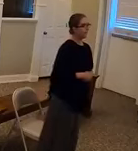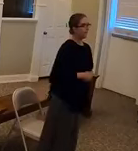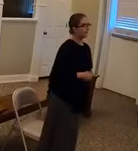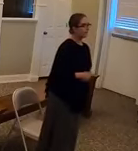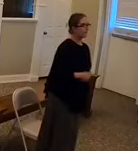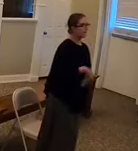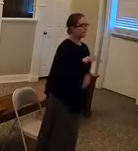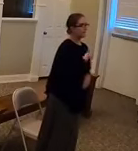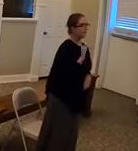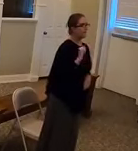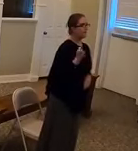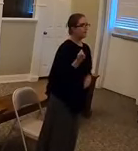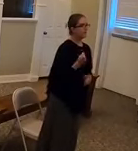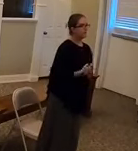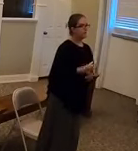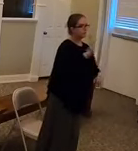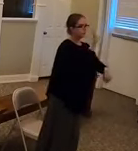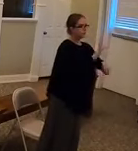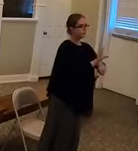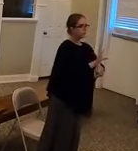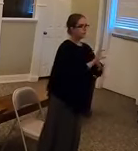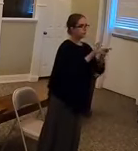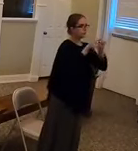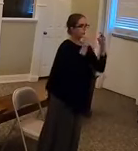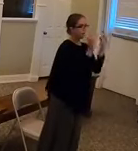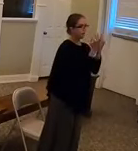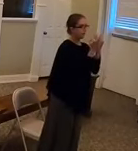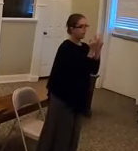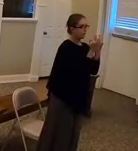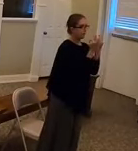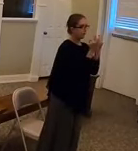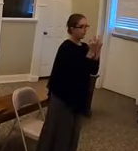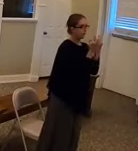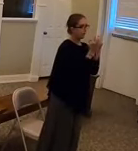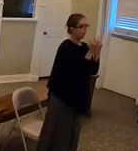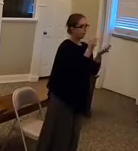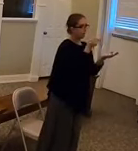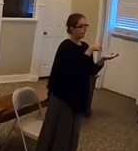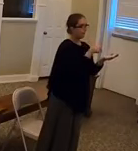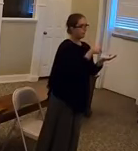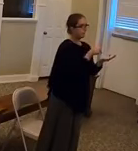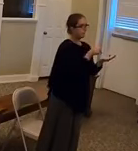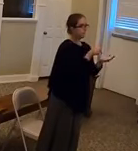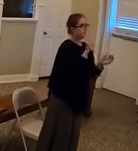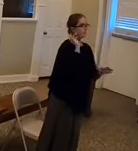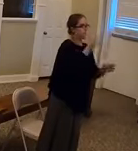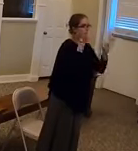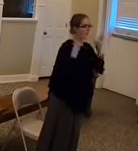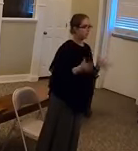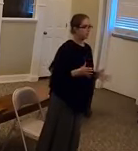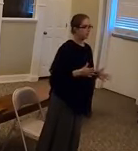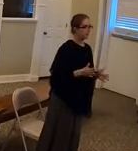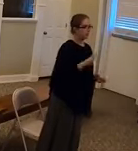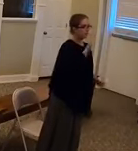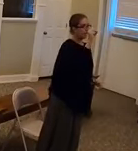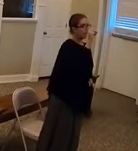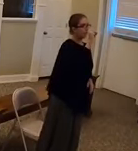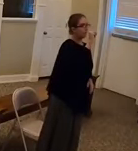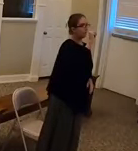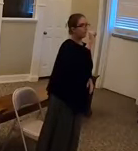Amen. And the church family, the family of this Pastor